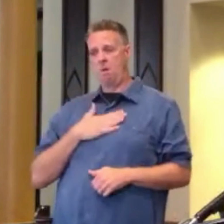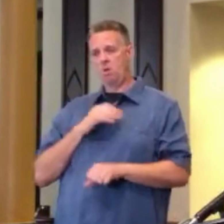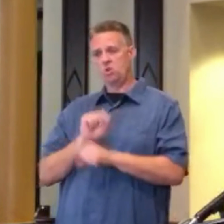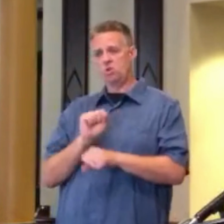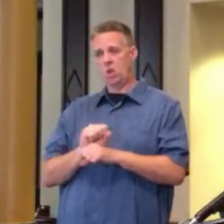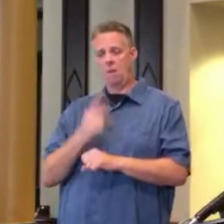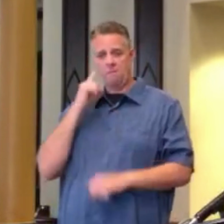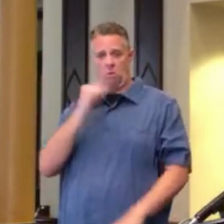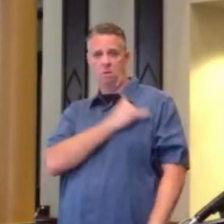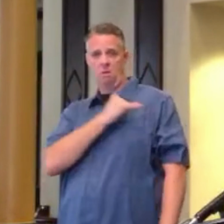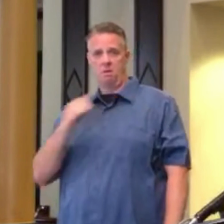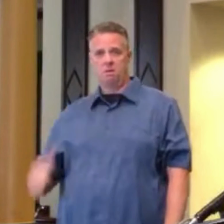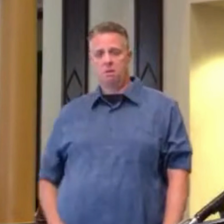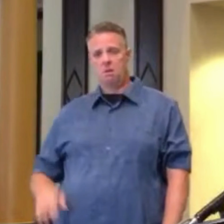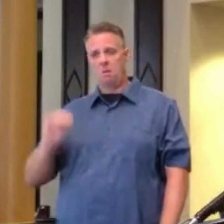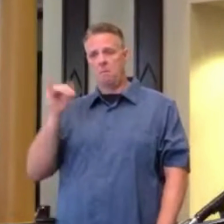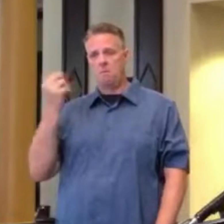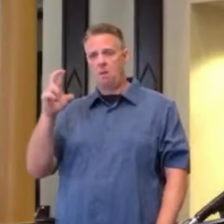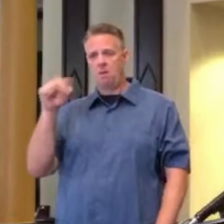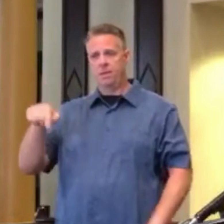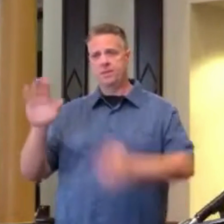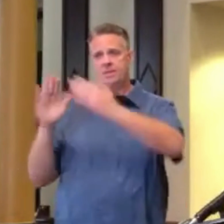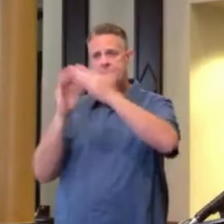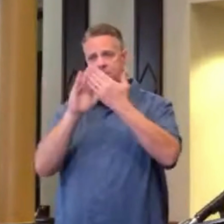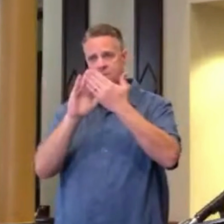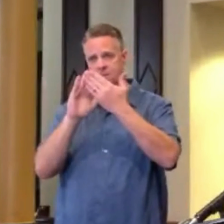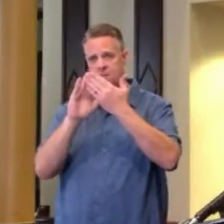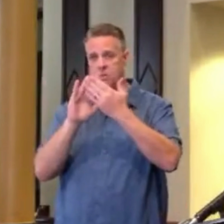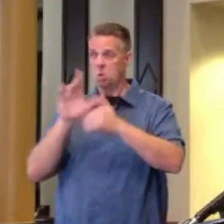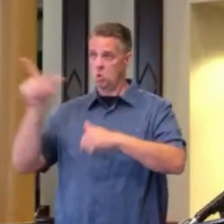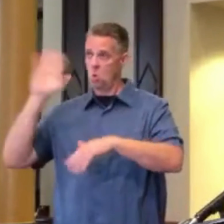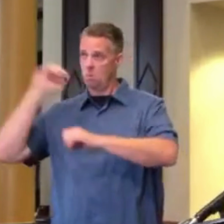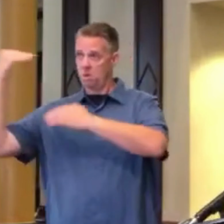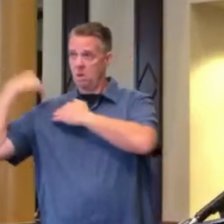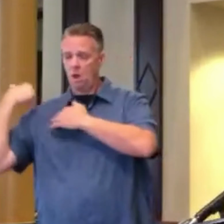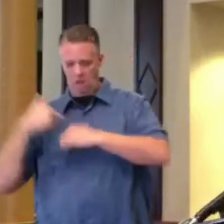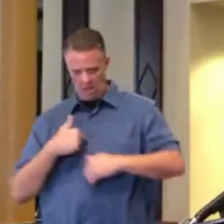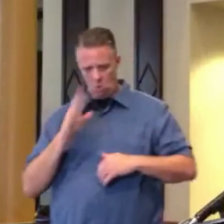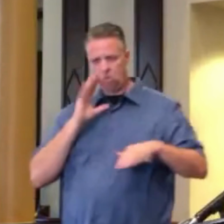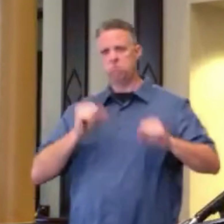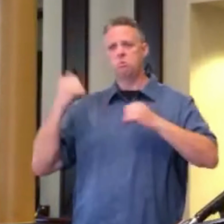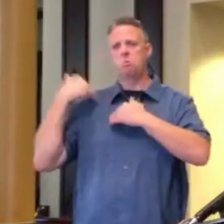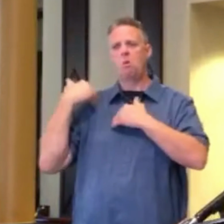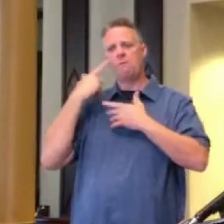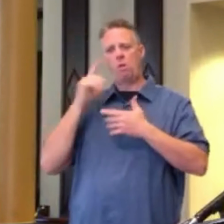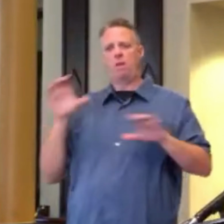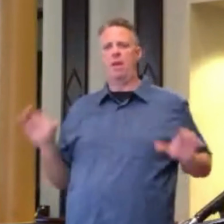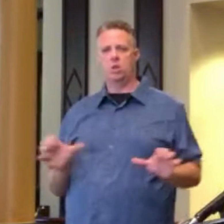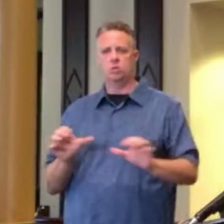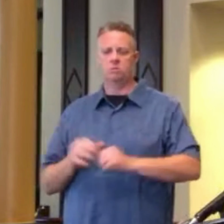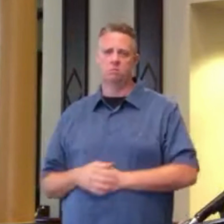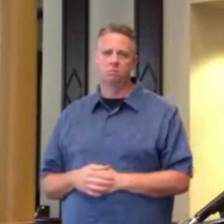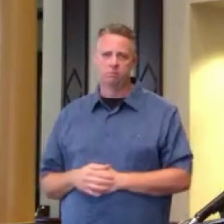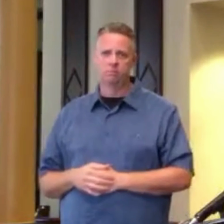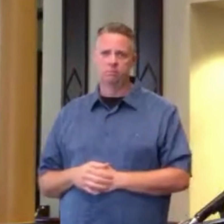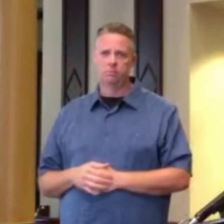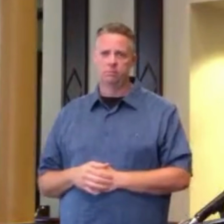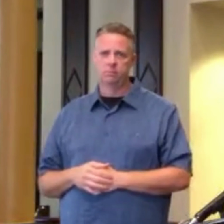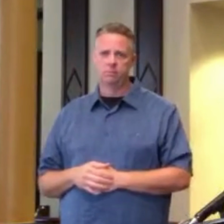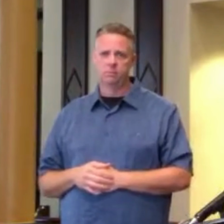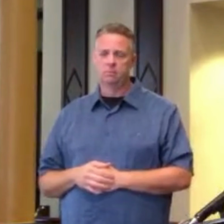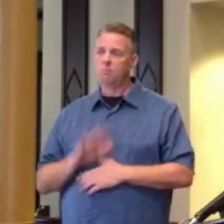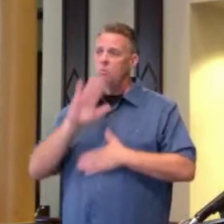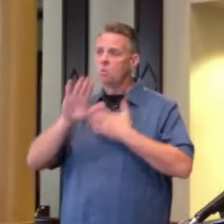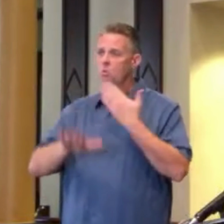of this city. And we will both be held accountable, as we should. I'm also calling out